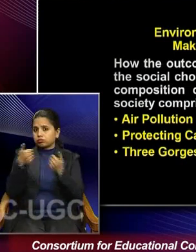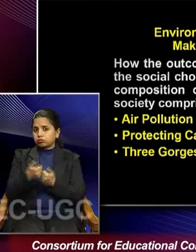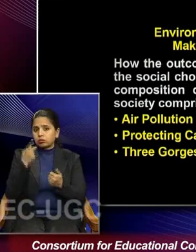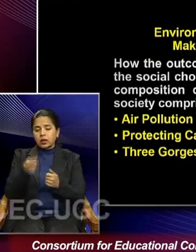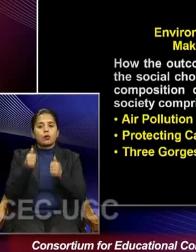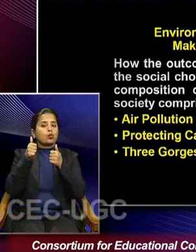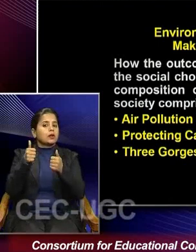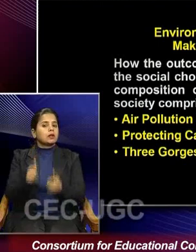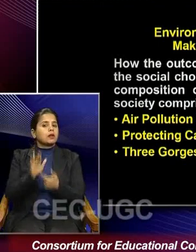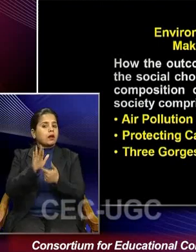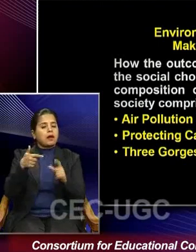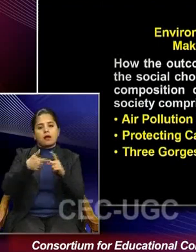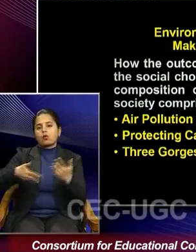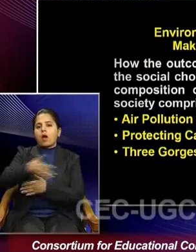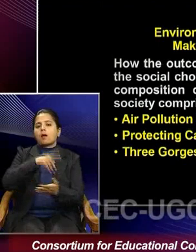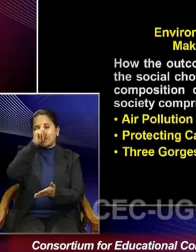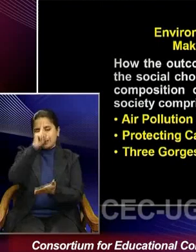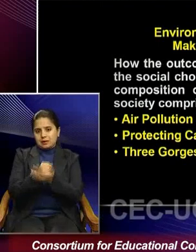of environmental decision.